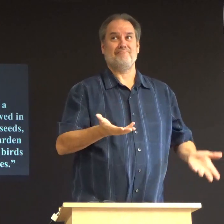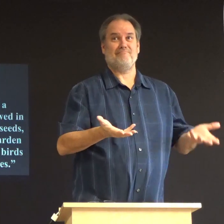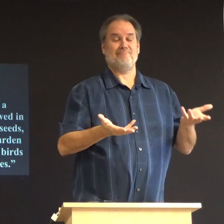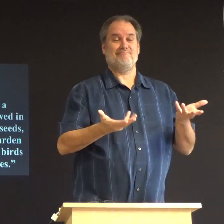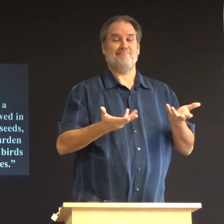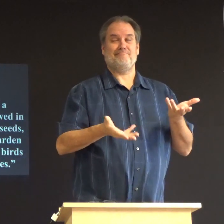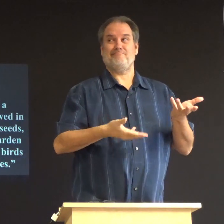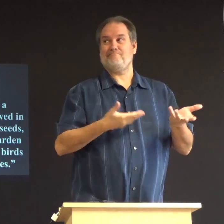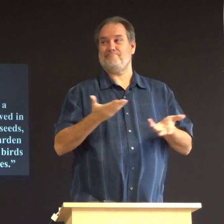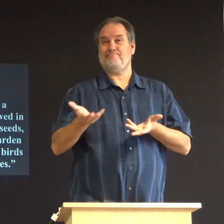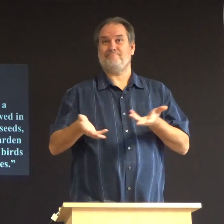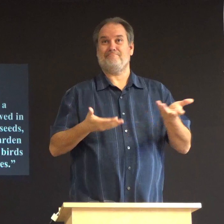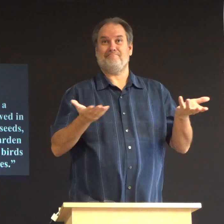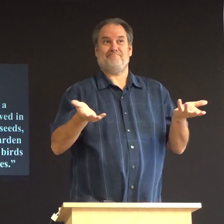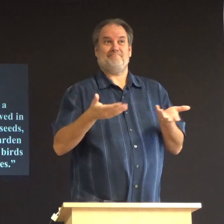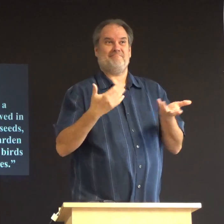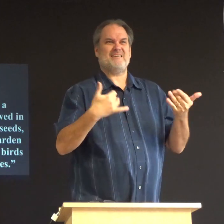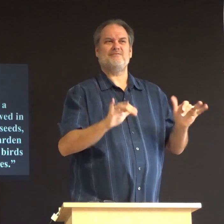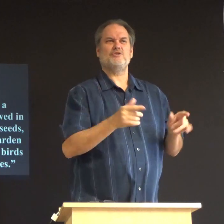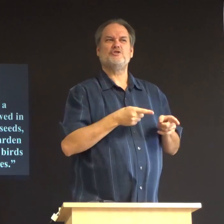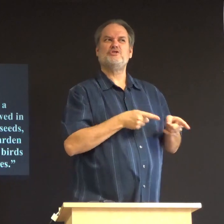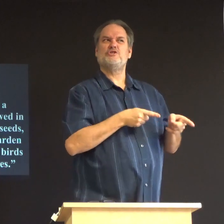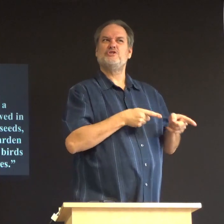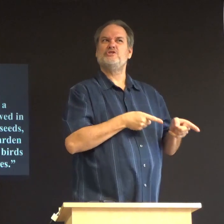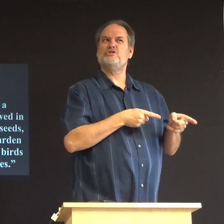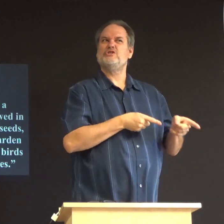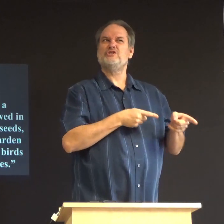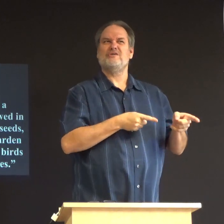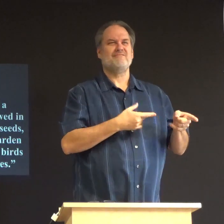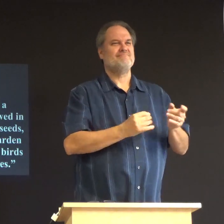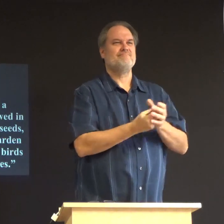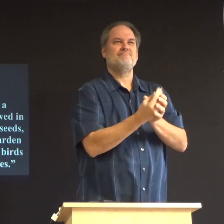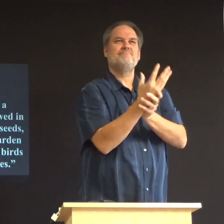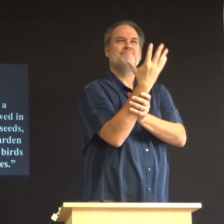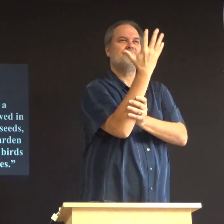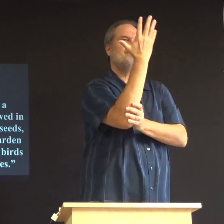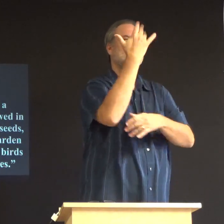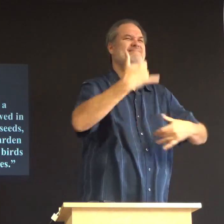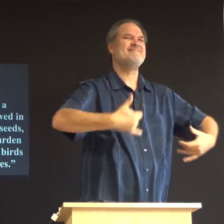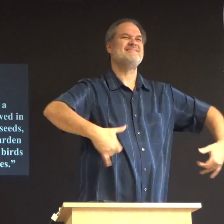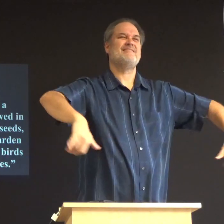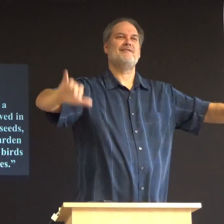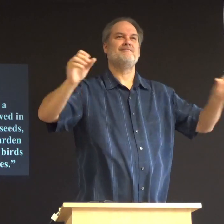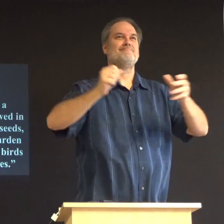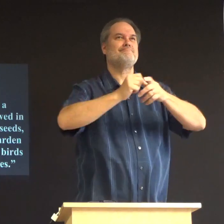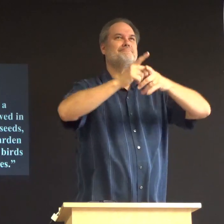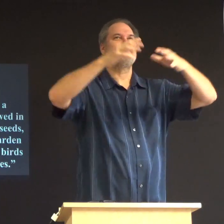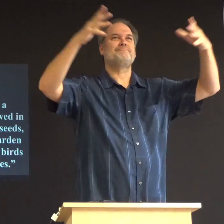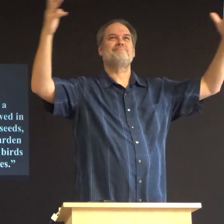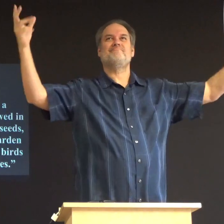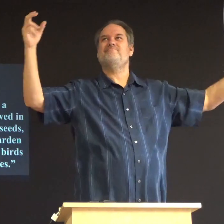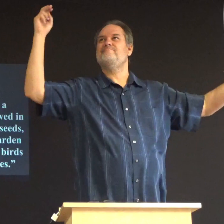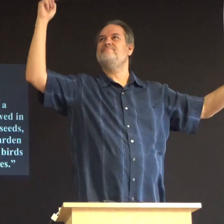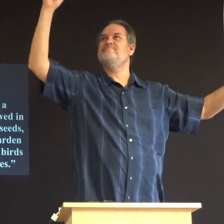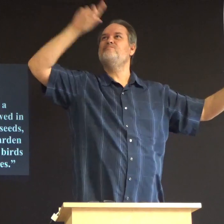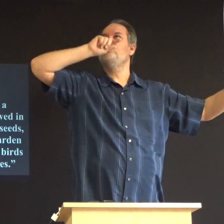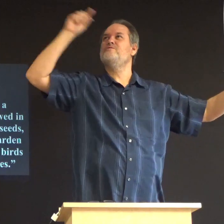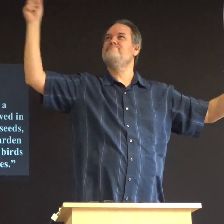people make fun of Christians who don't do anything bad, but they try to respect Muslims who